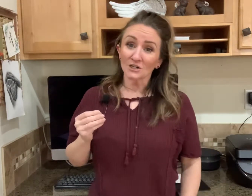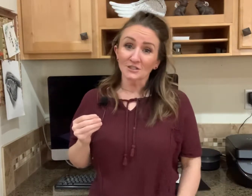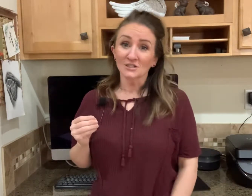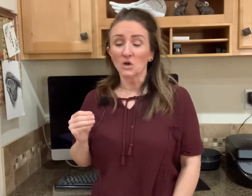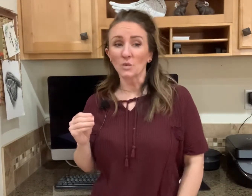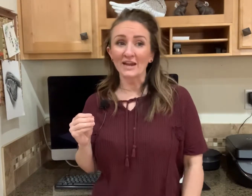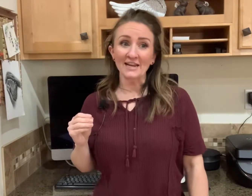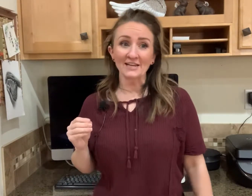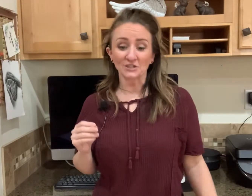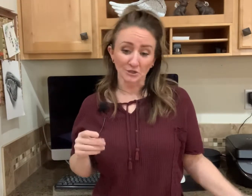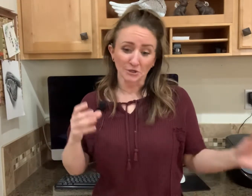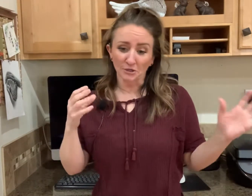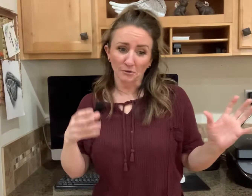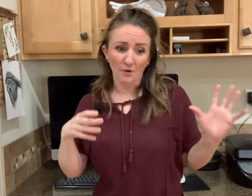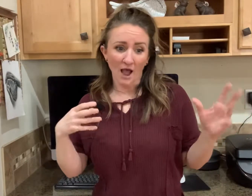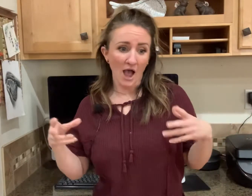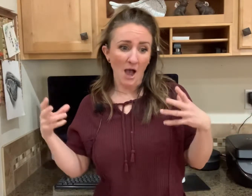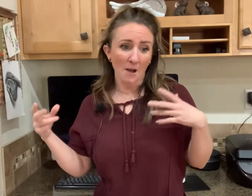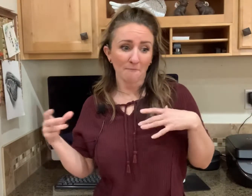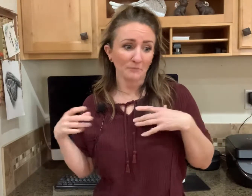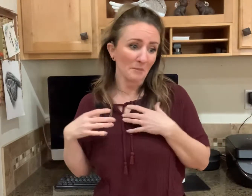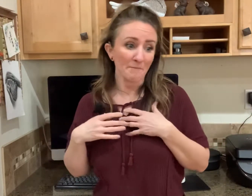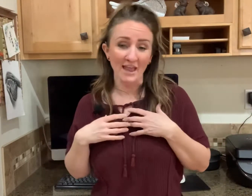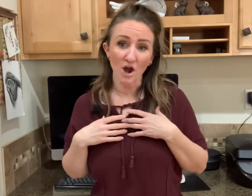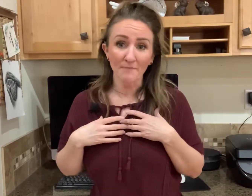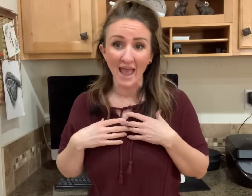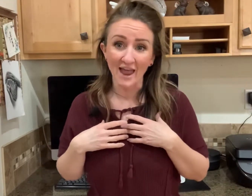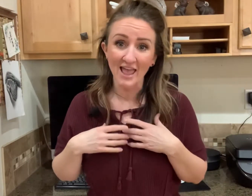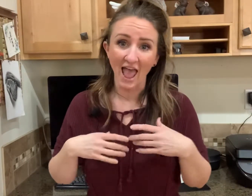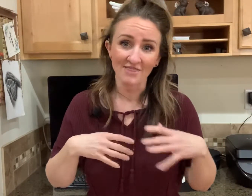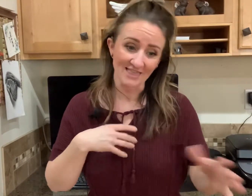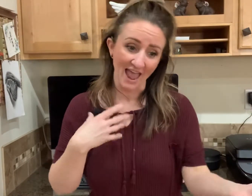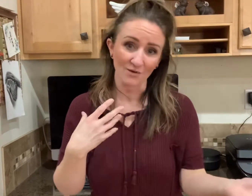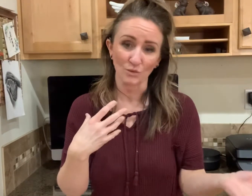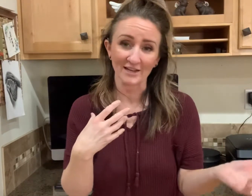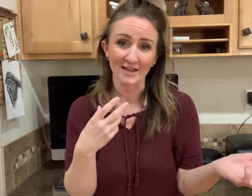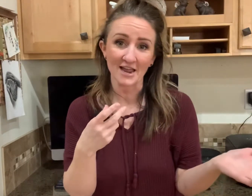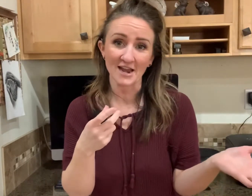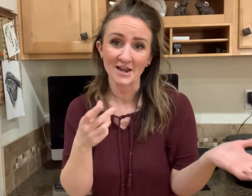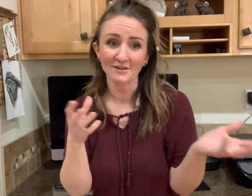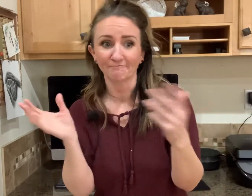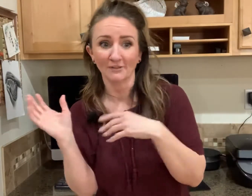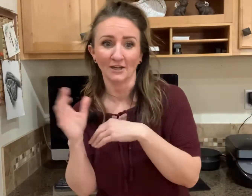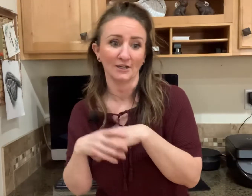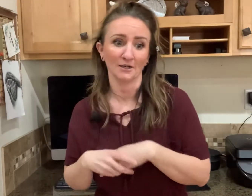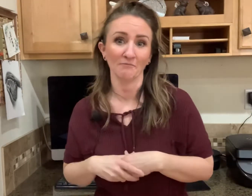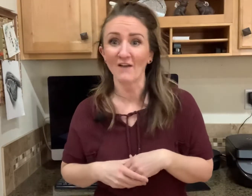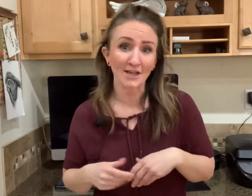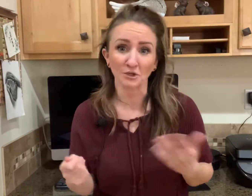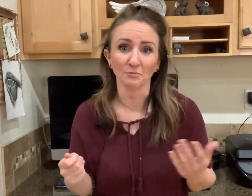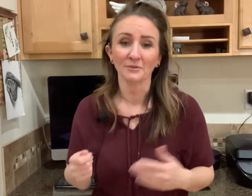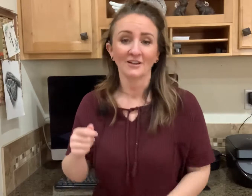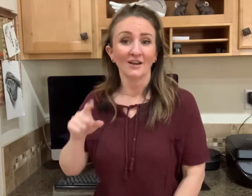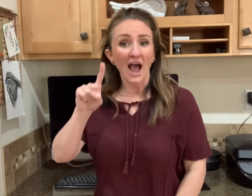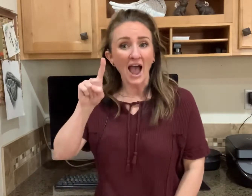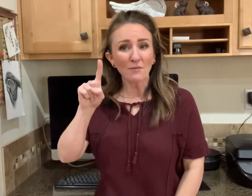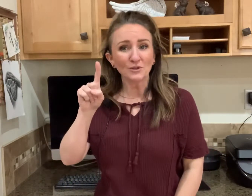first, we need to make our bed, and then we can vacuum. You